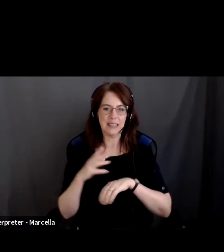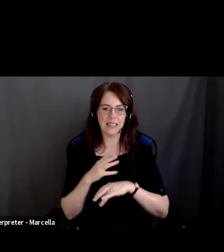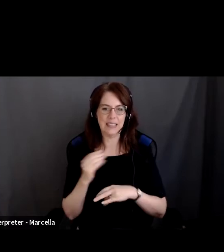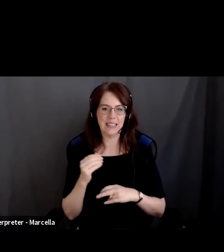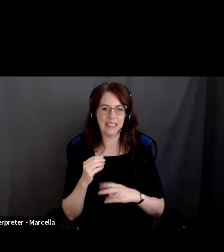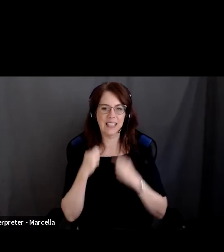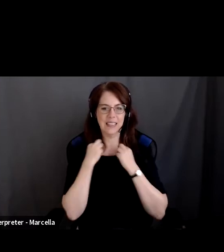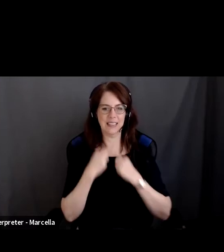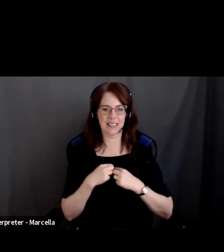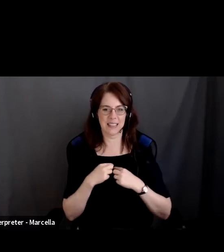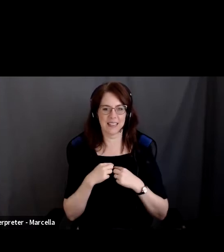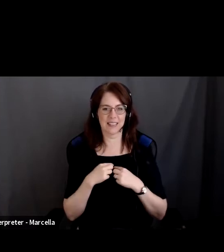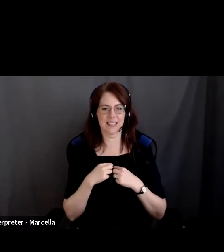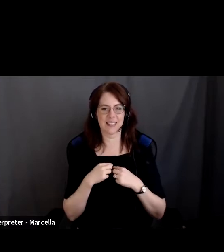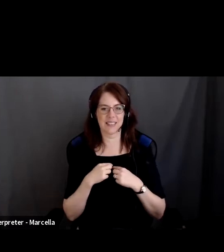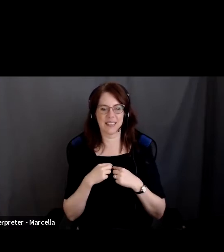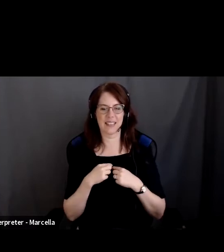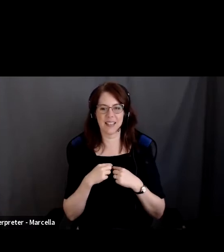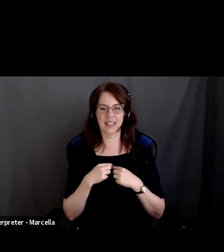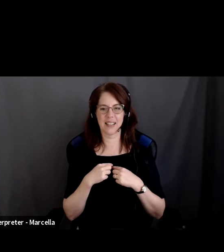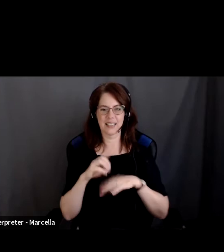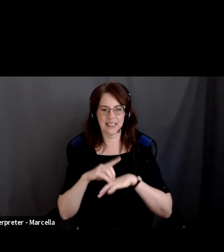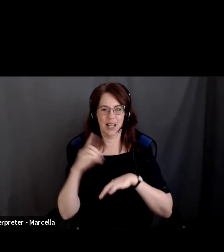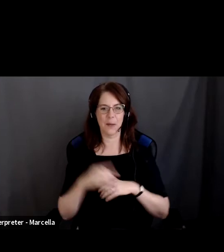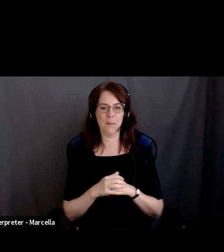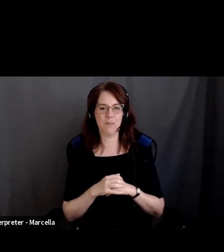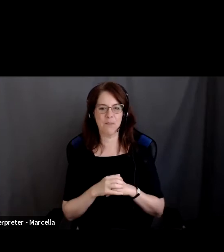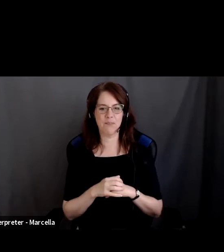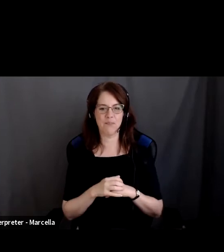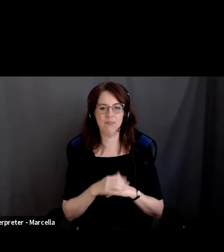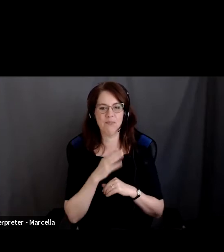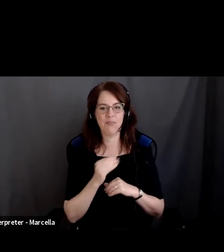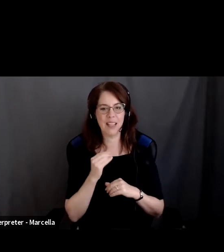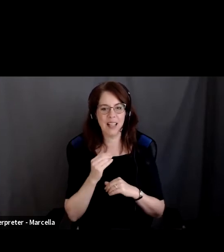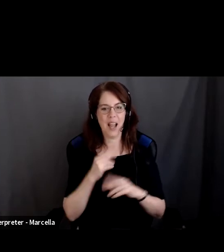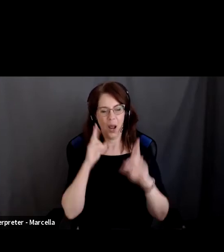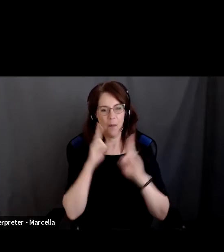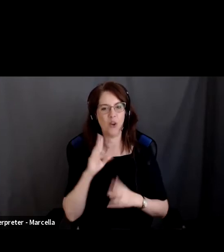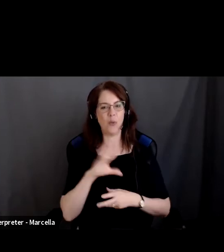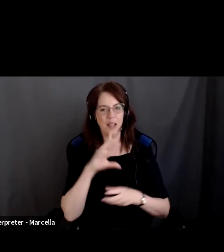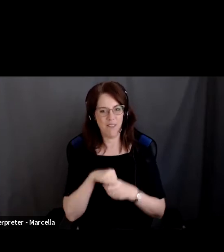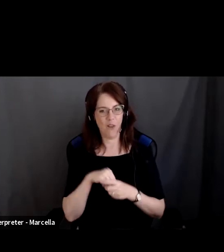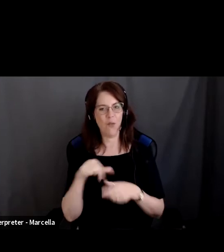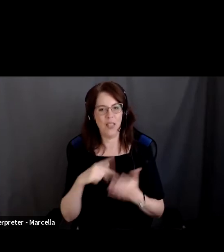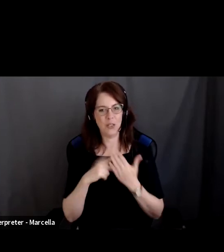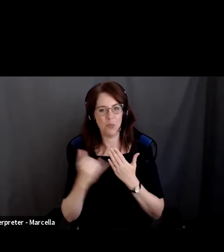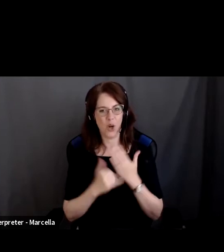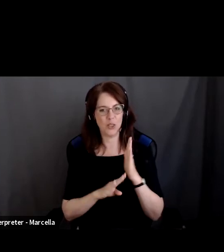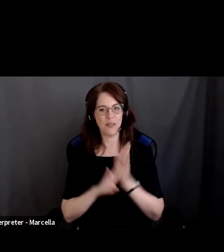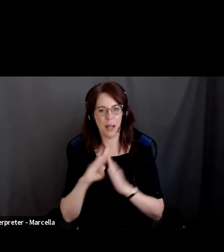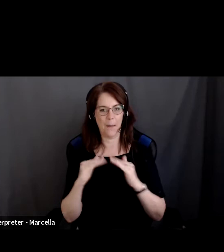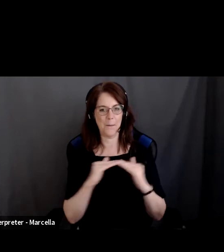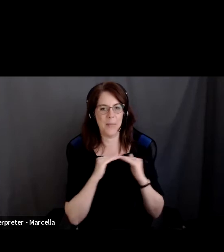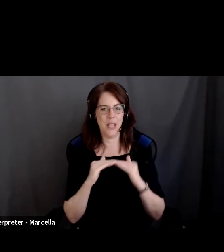little diamond shaped pendant necklace. I'm honored to be involved with this project, developing peer